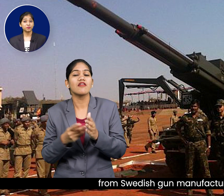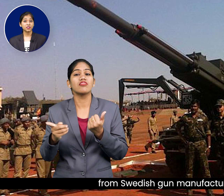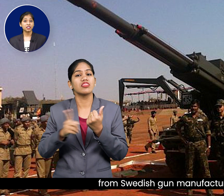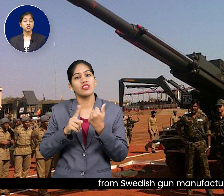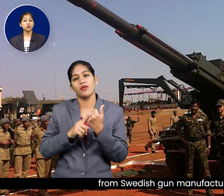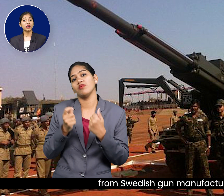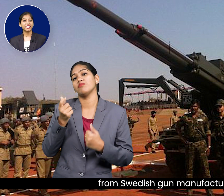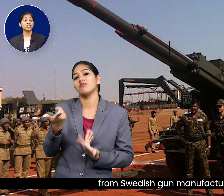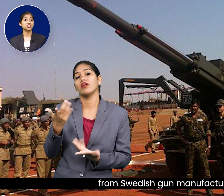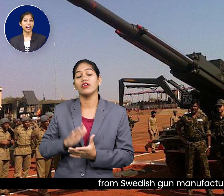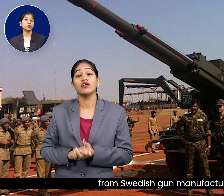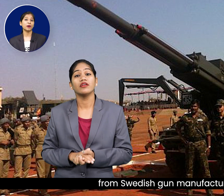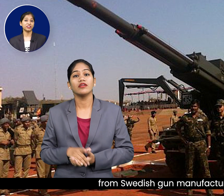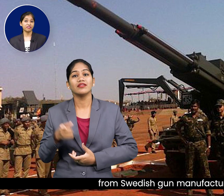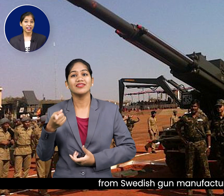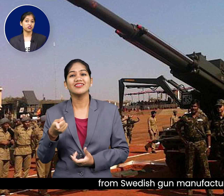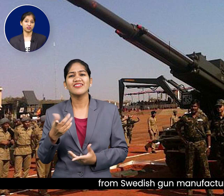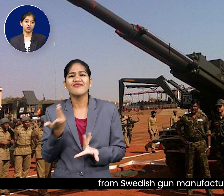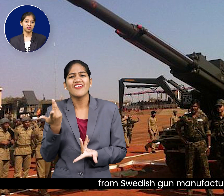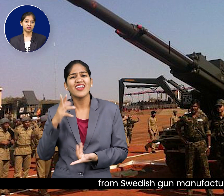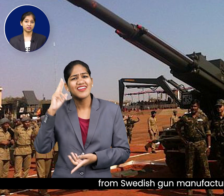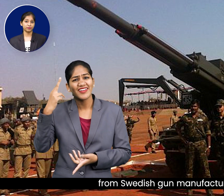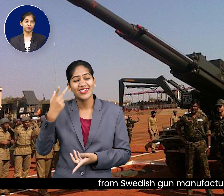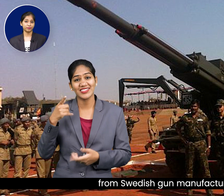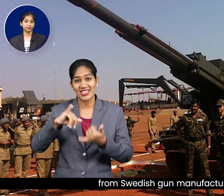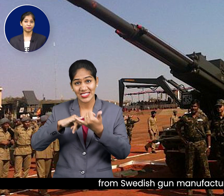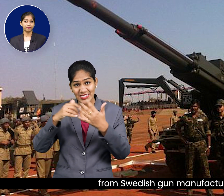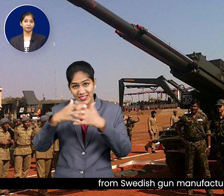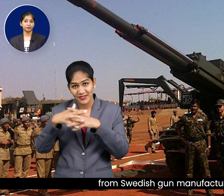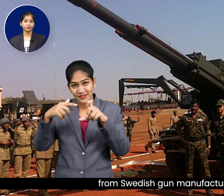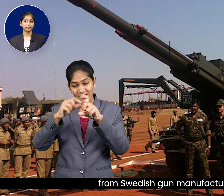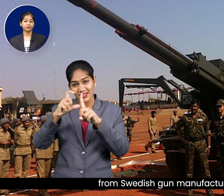from Swadesh gun manufacturers,